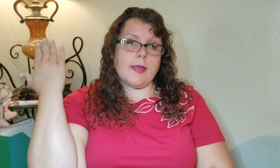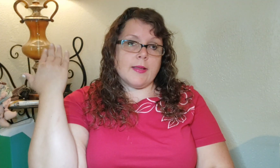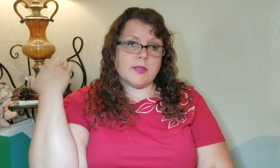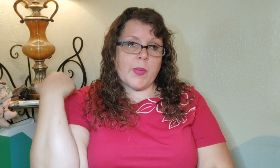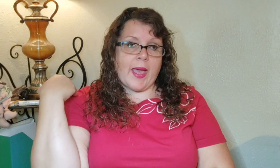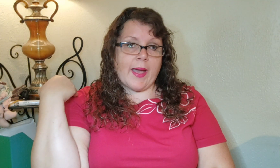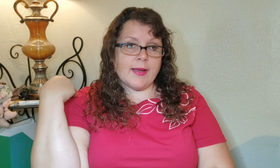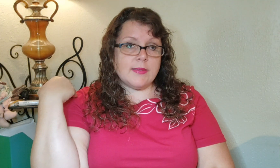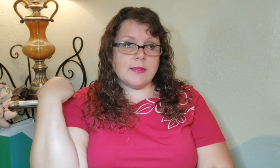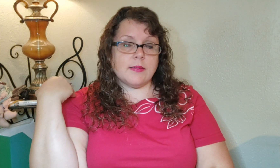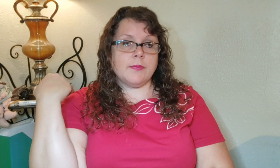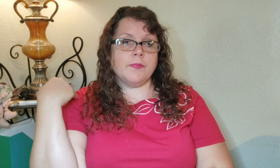is past